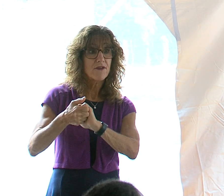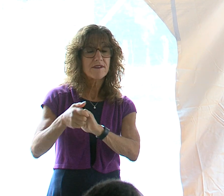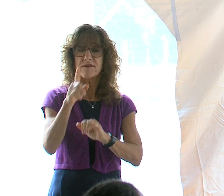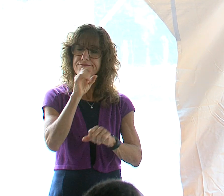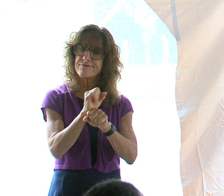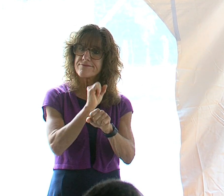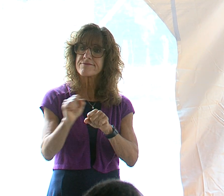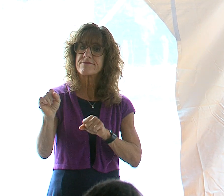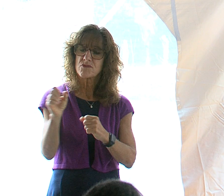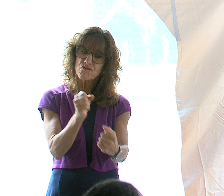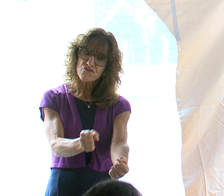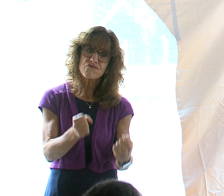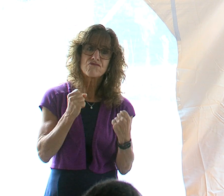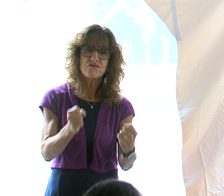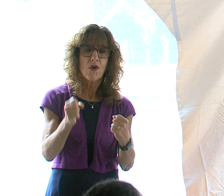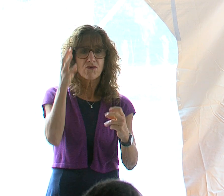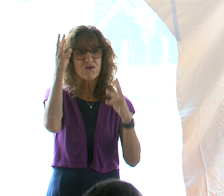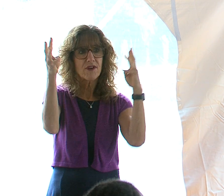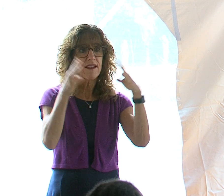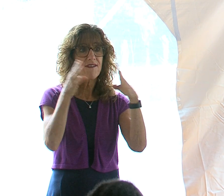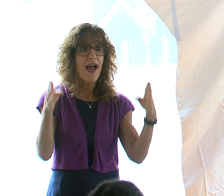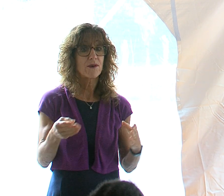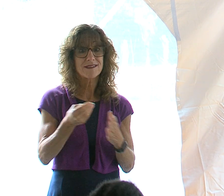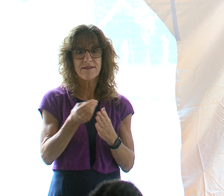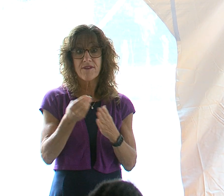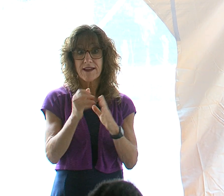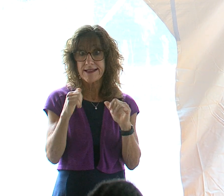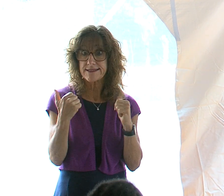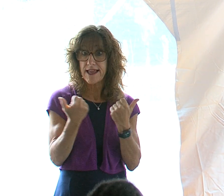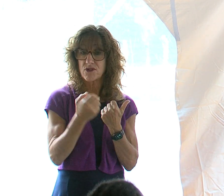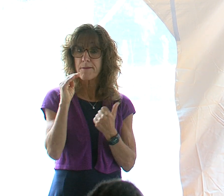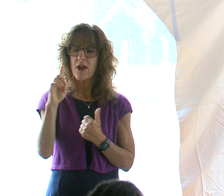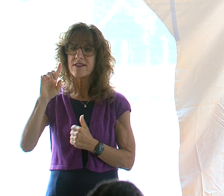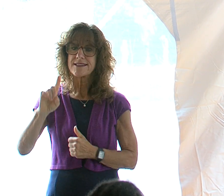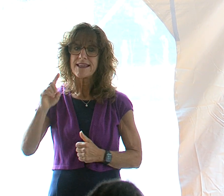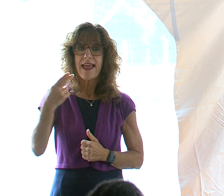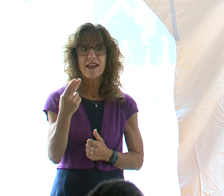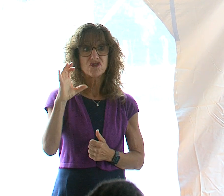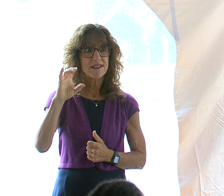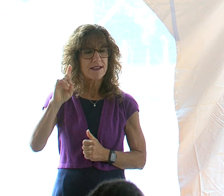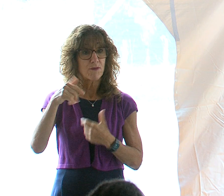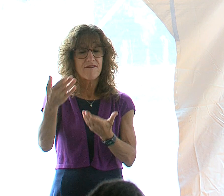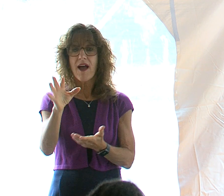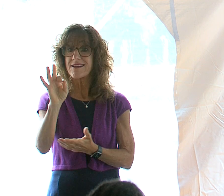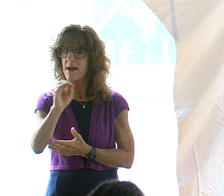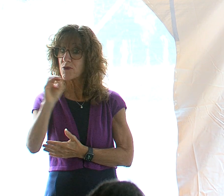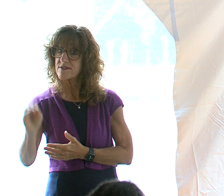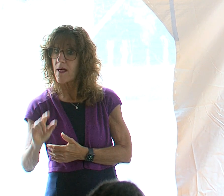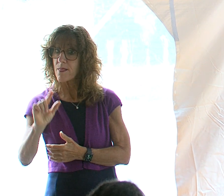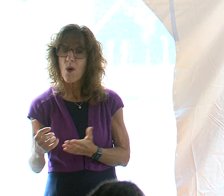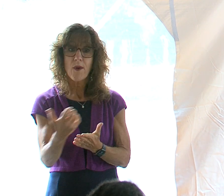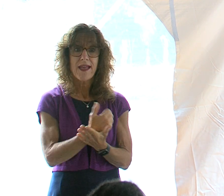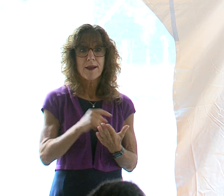truly dynamic, strong, and creative housing finance agency. Maryland DHCD provided 9% low-income housing tax